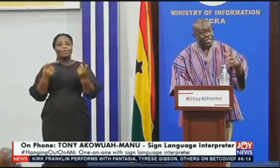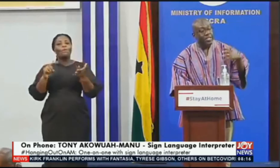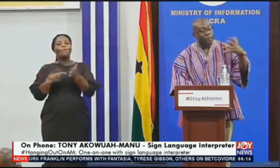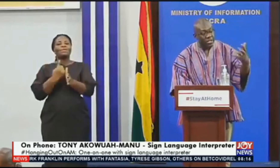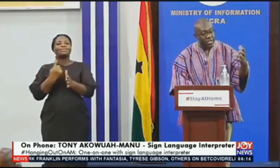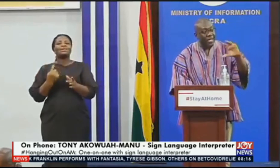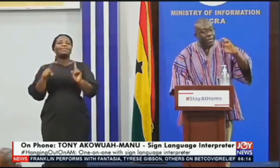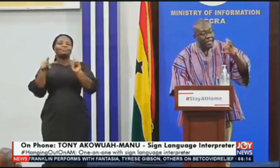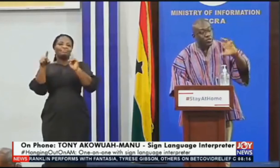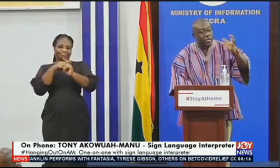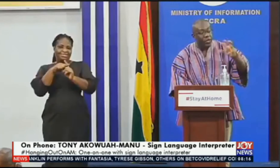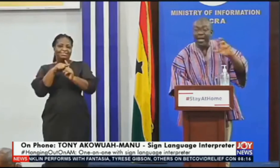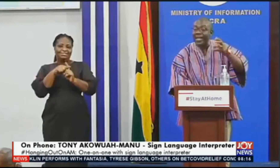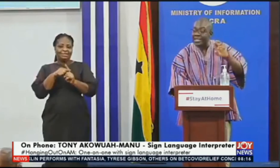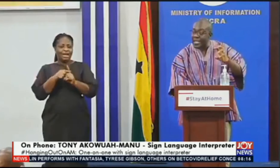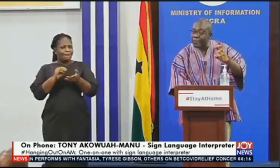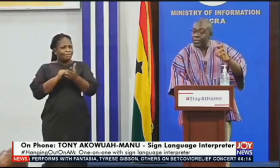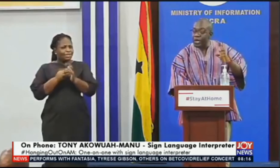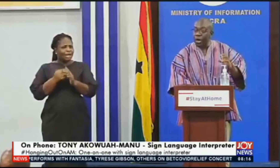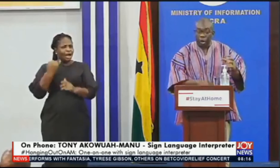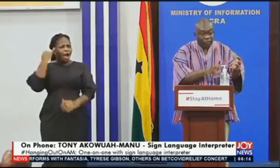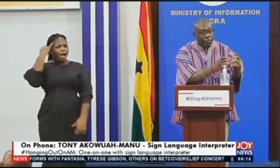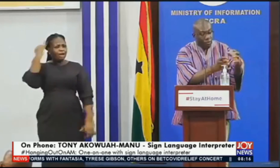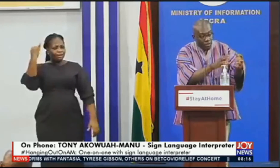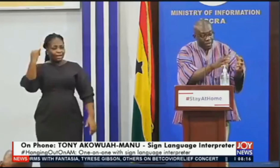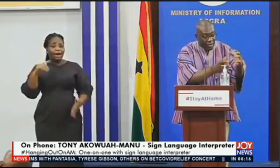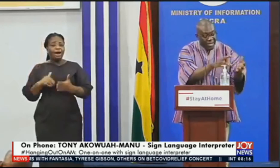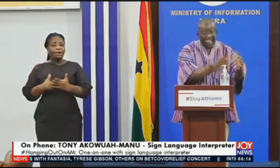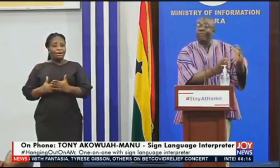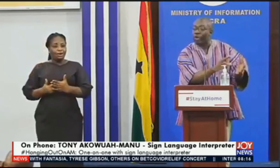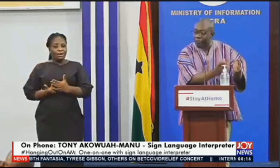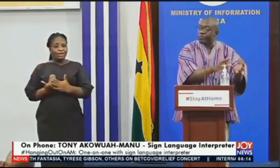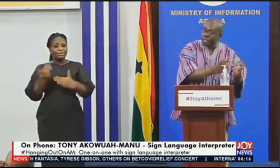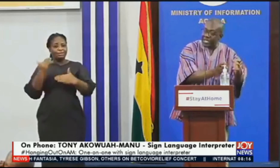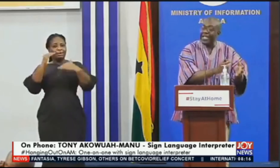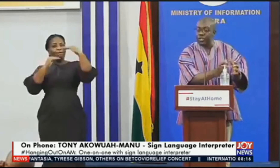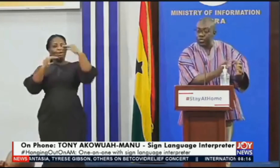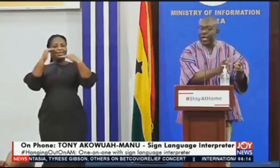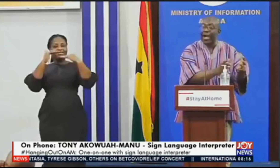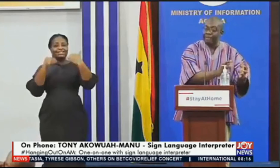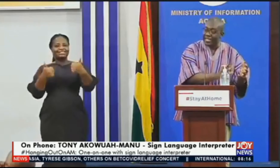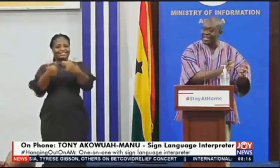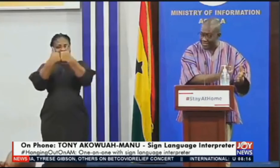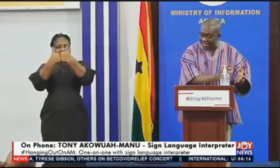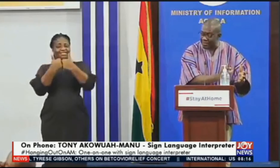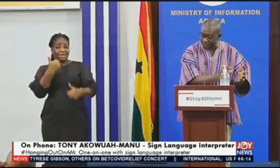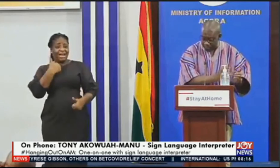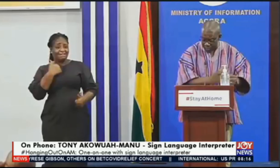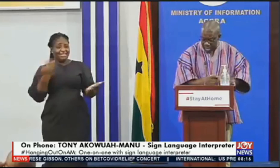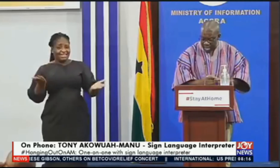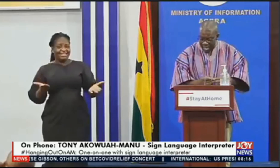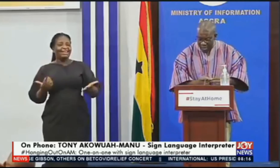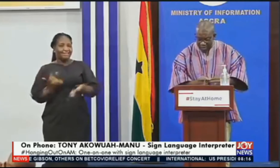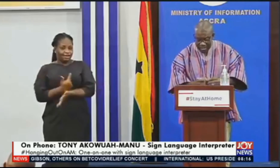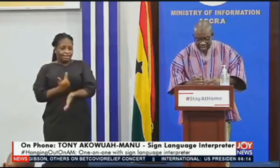10 people who are good, who we could use as interpreters. But every now and then we are training new interpreters. We